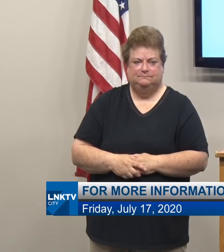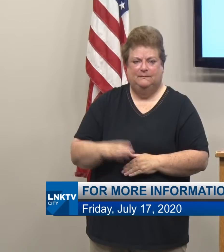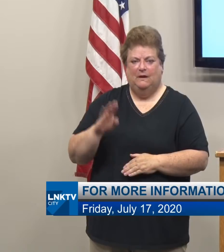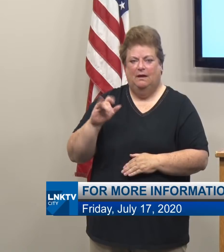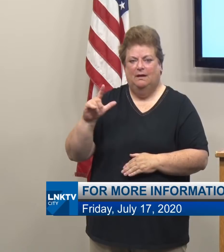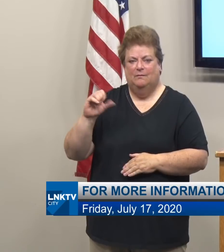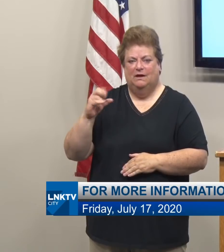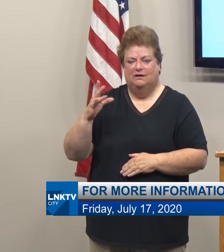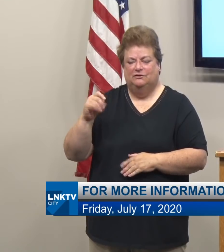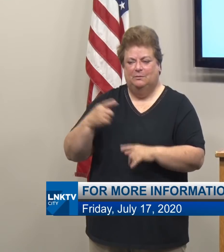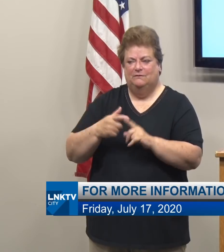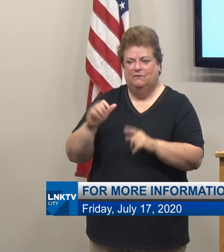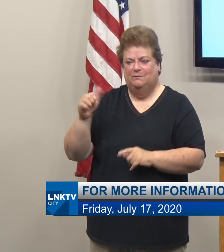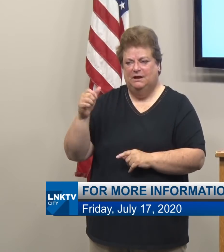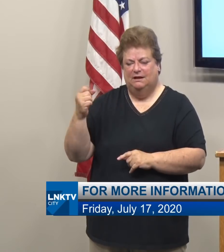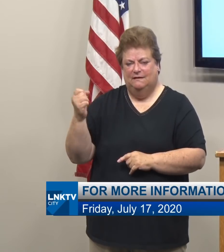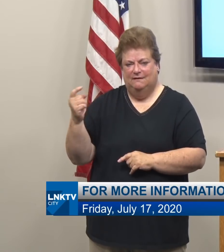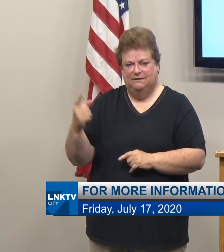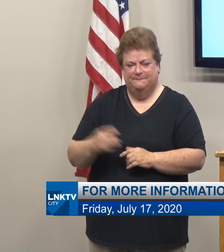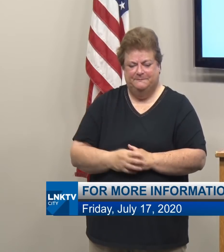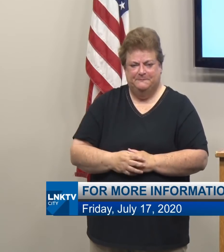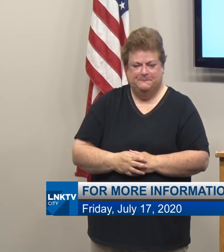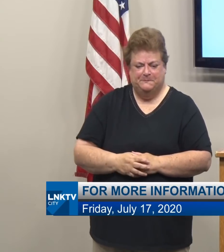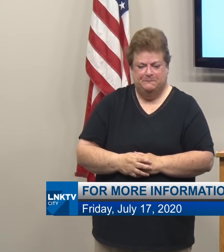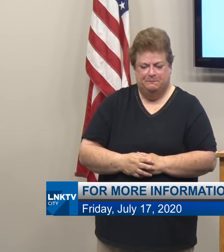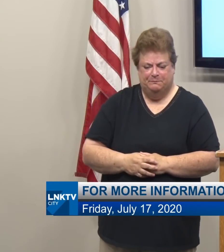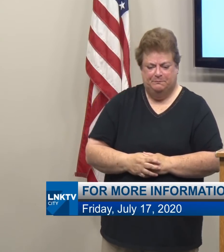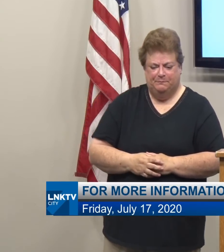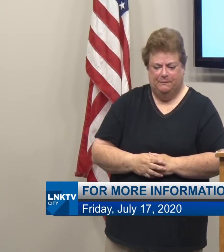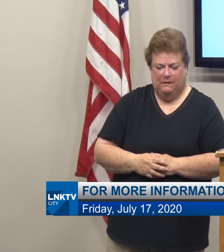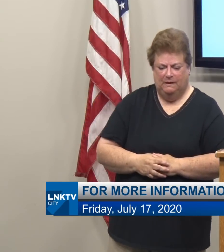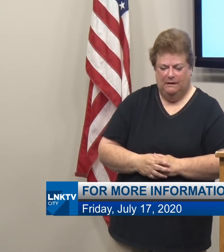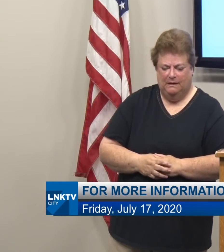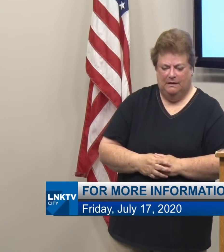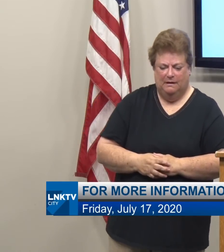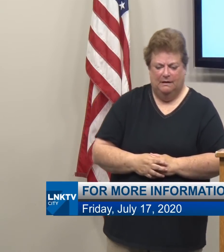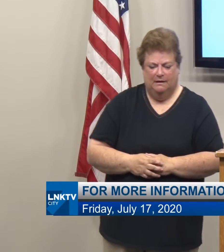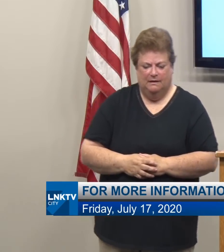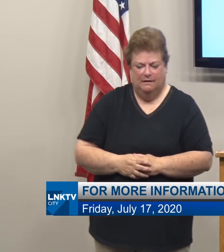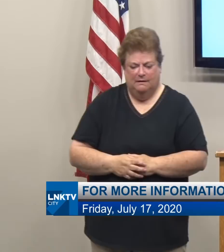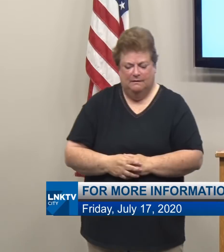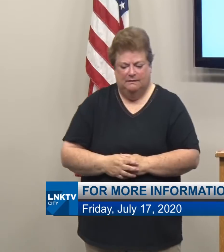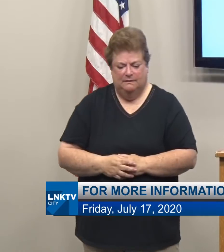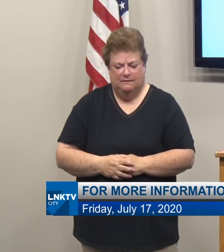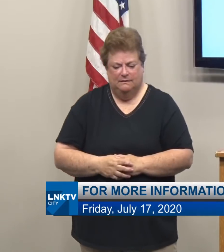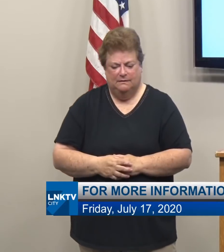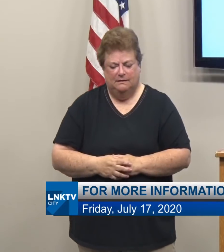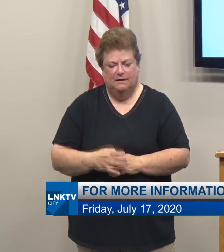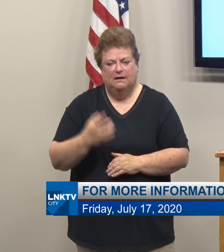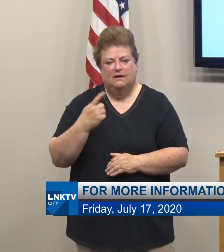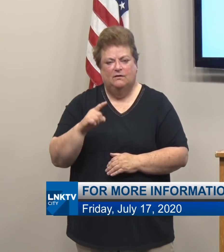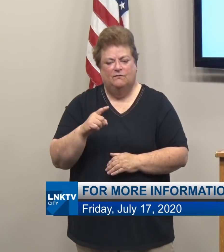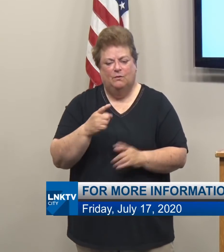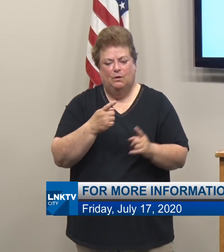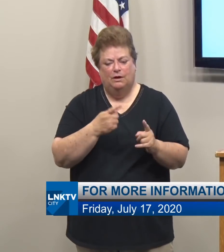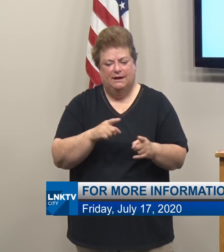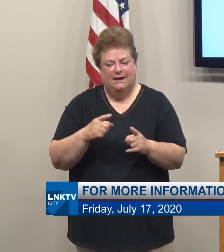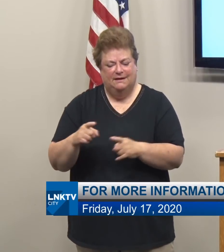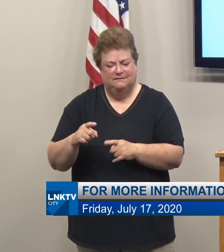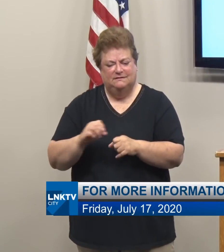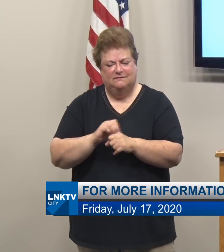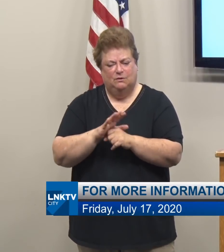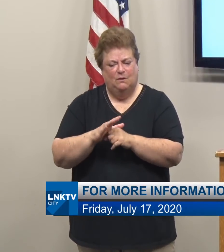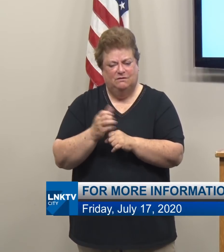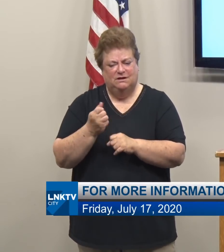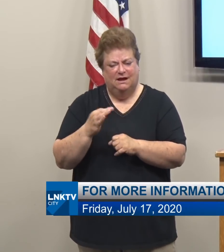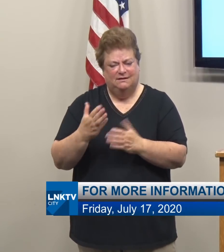Mayor, this is Bill with 1011. Hi, Bill. Obviously, 0 is the ideal goal for cases of COVID-19 in the community. But is